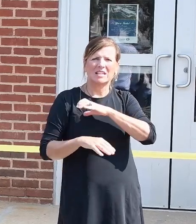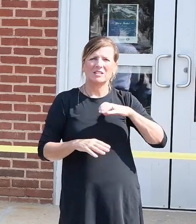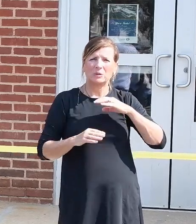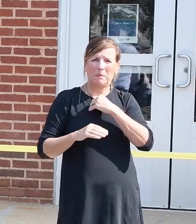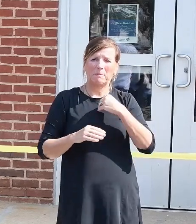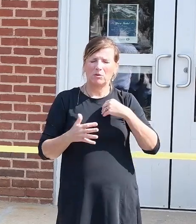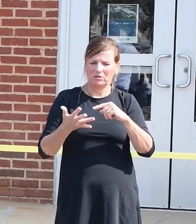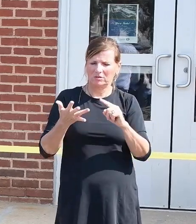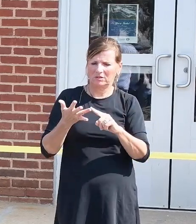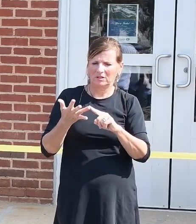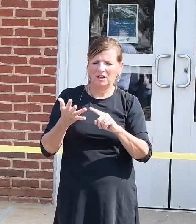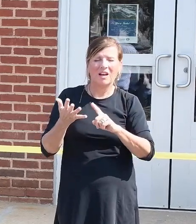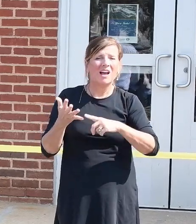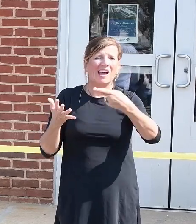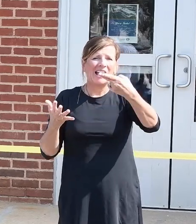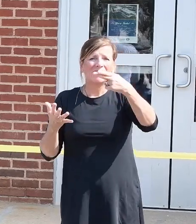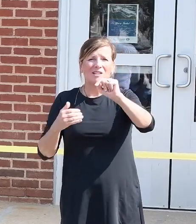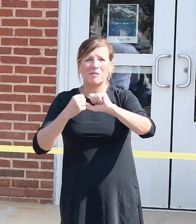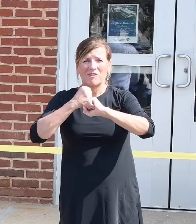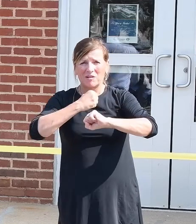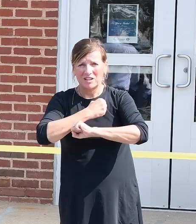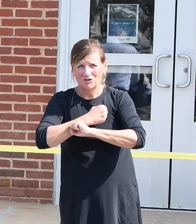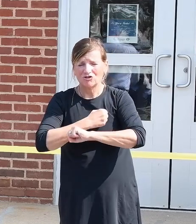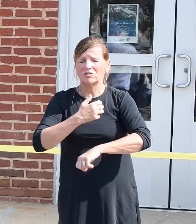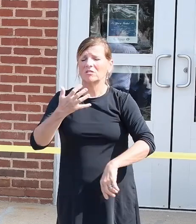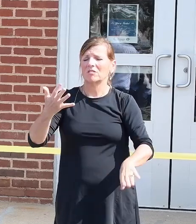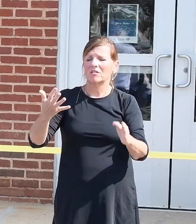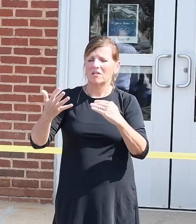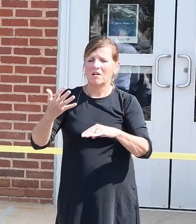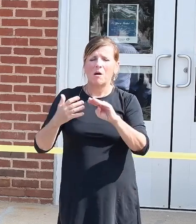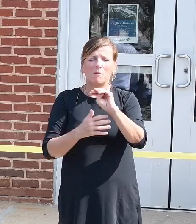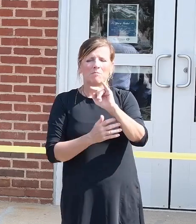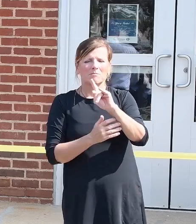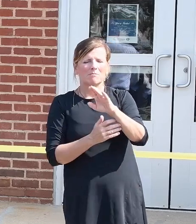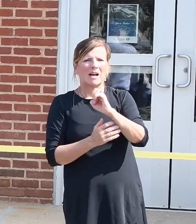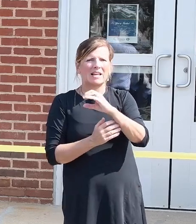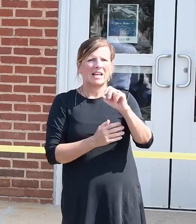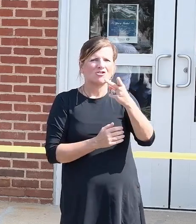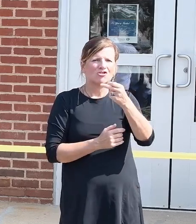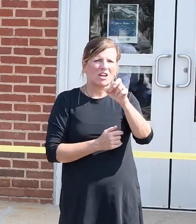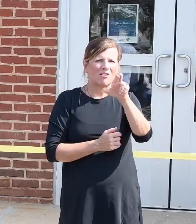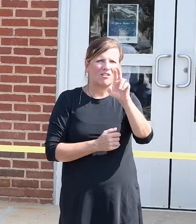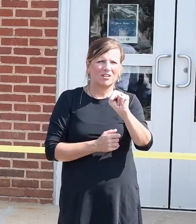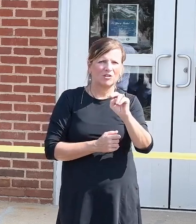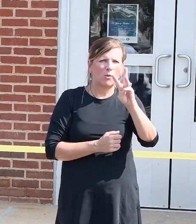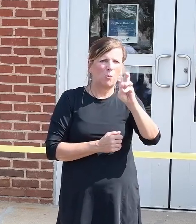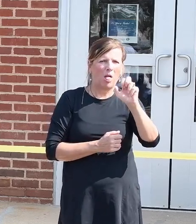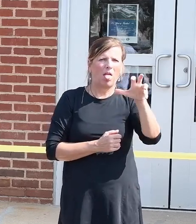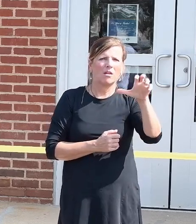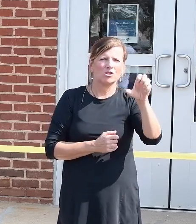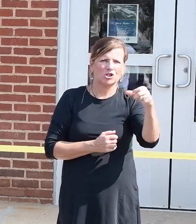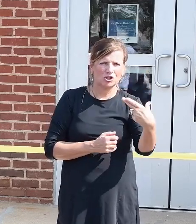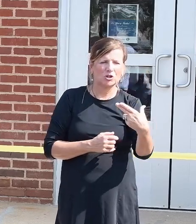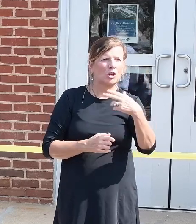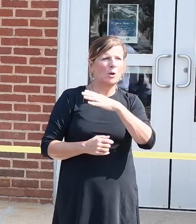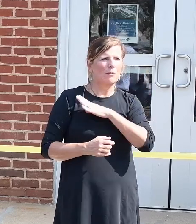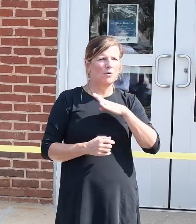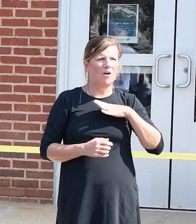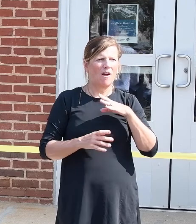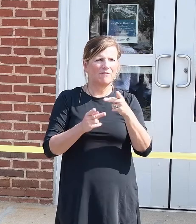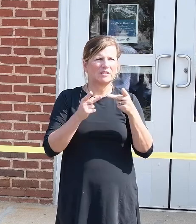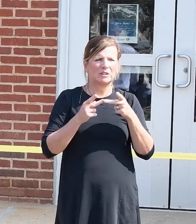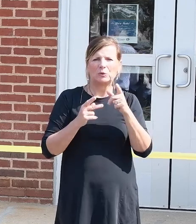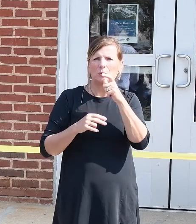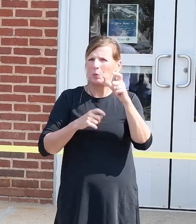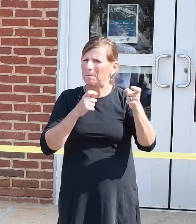members, the Harriet Tubman Foundation, Mike Kamenich and Sharon Walsh, who are with the Bureau of Facilities who manage this